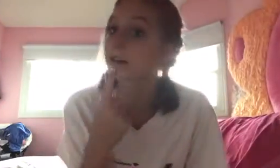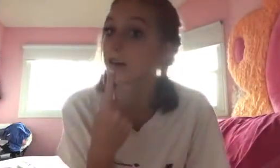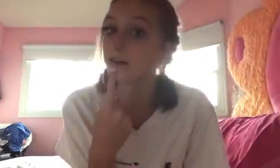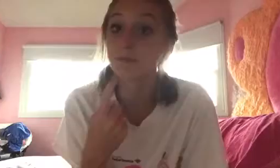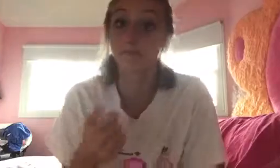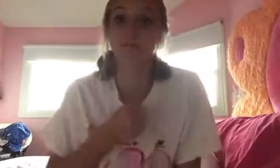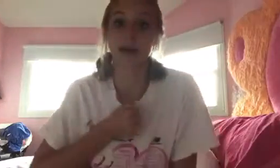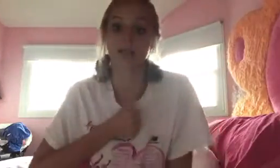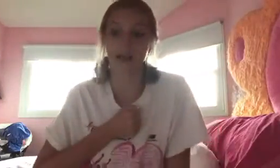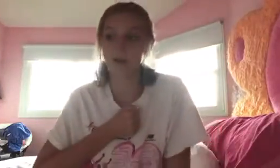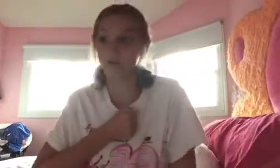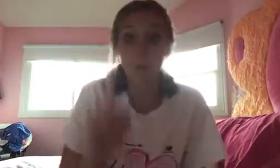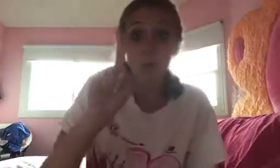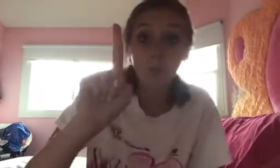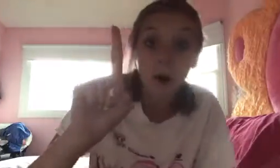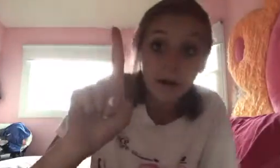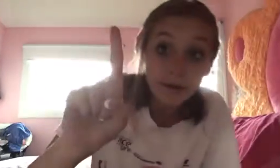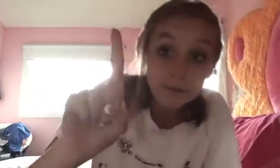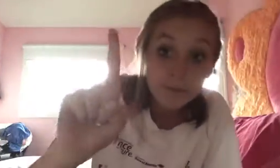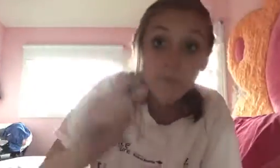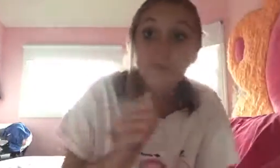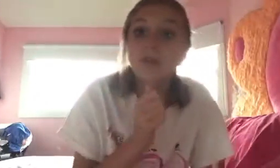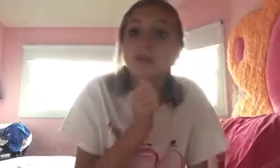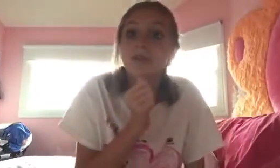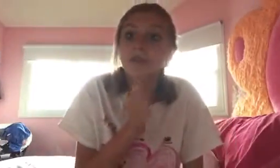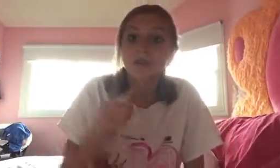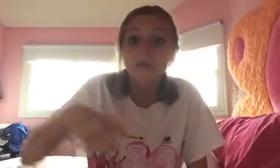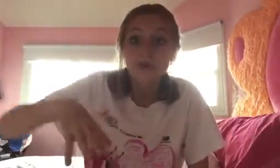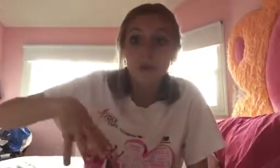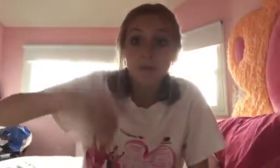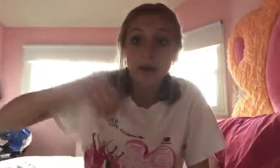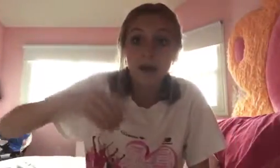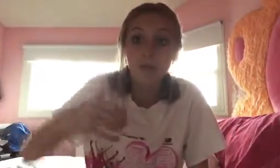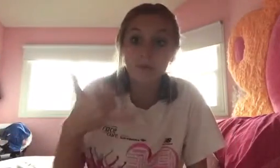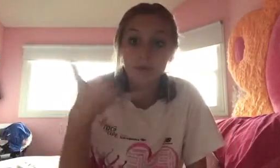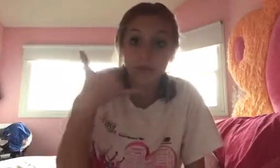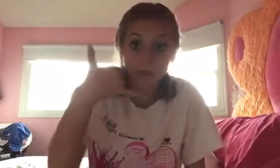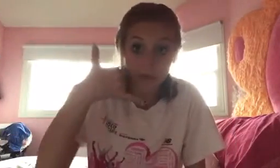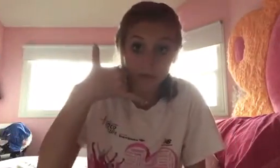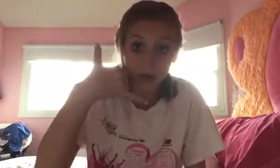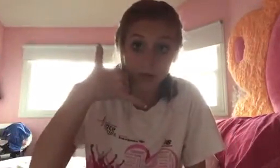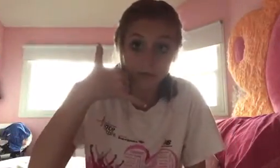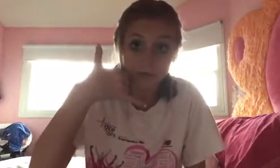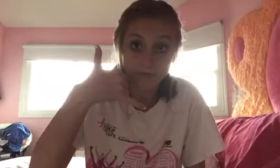tell, myself. One, don't pick up the phone.